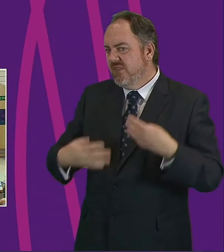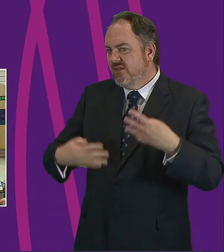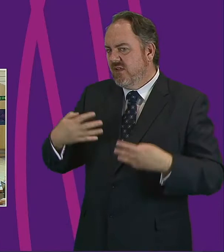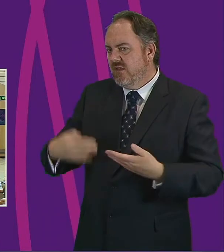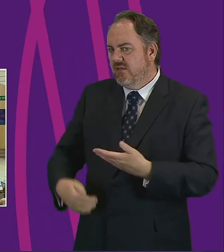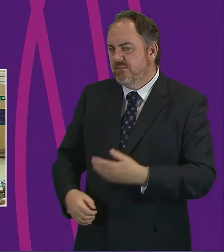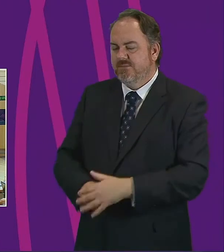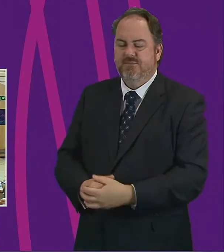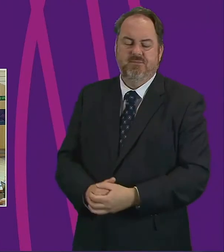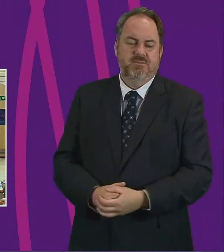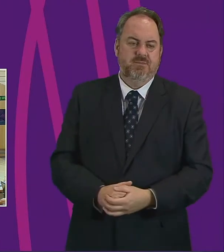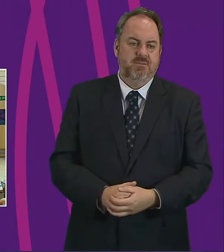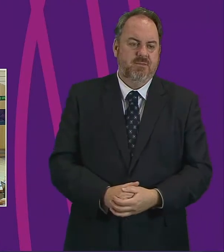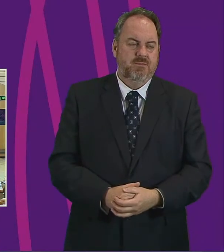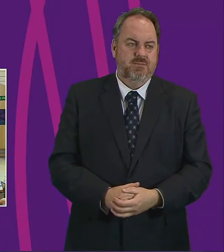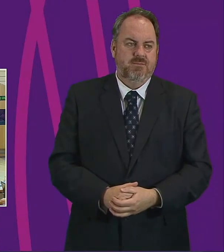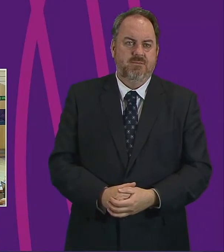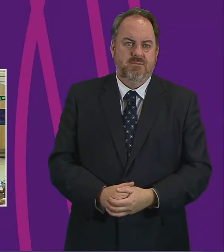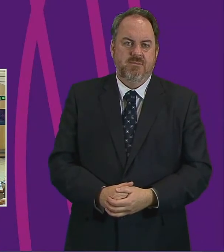John Swinney.